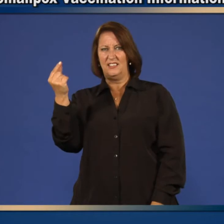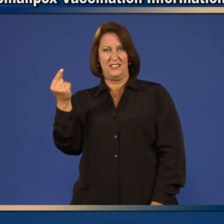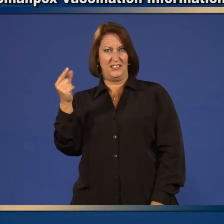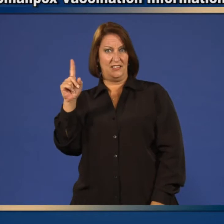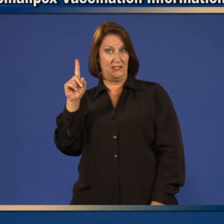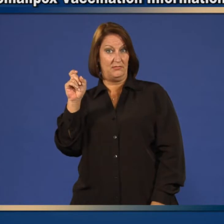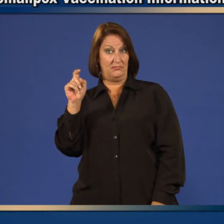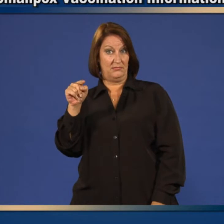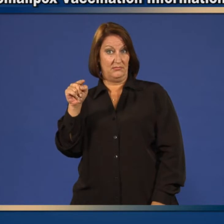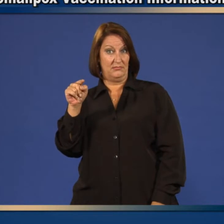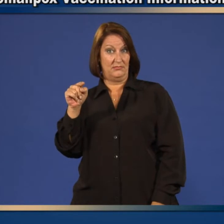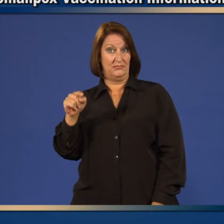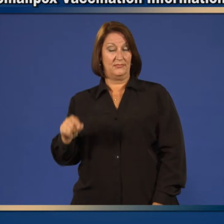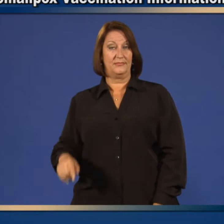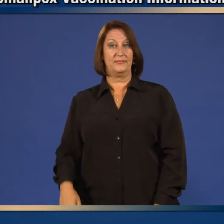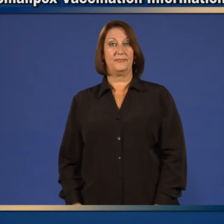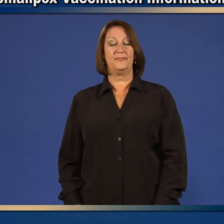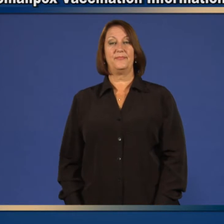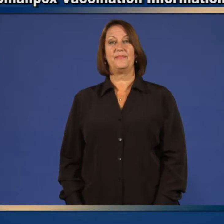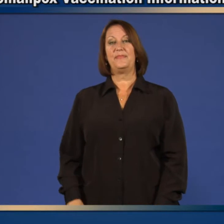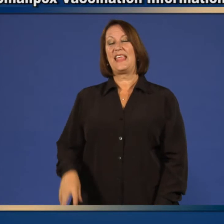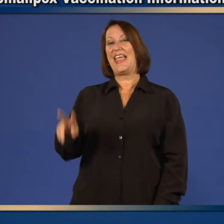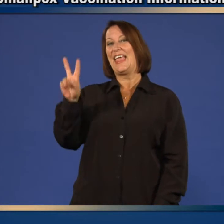globulin, VIG?